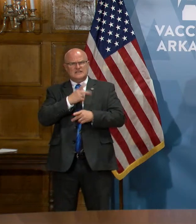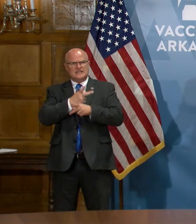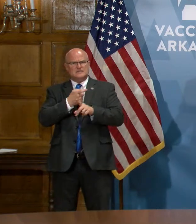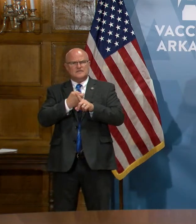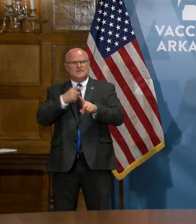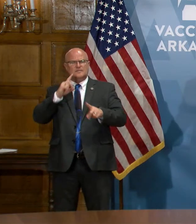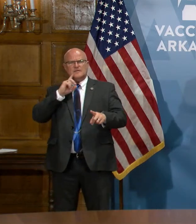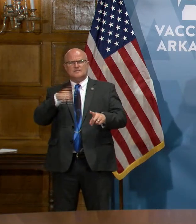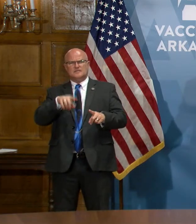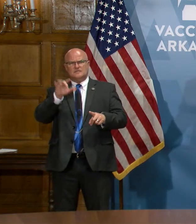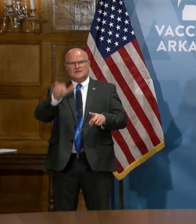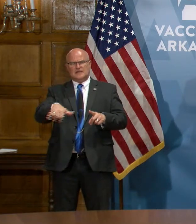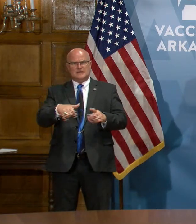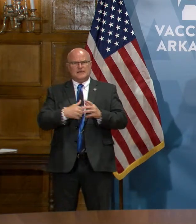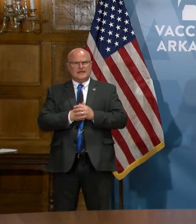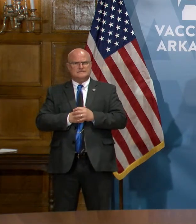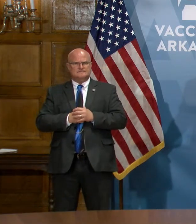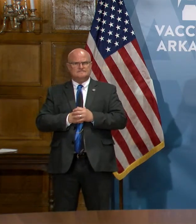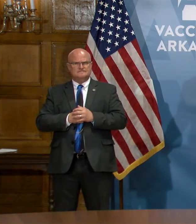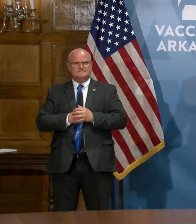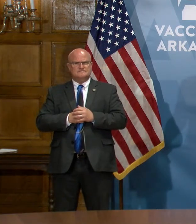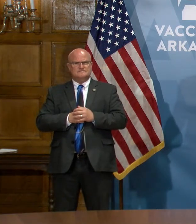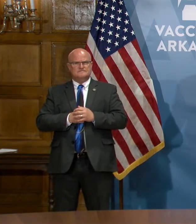you from the ability to do that.